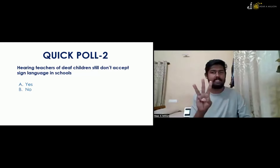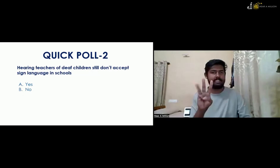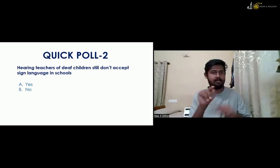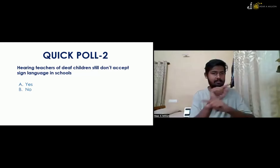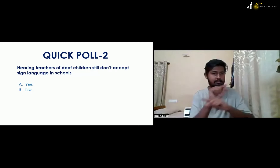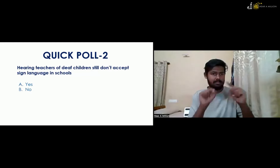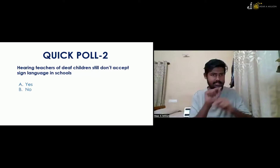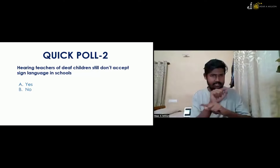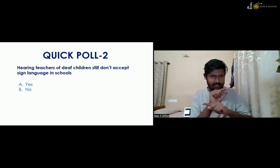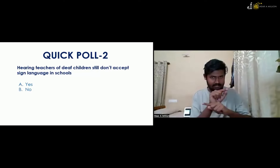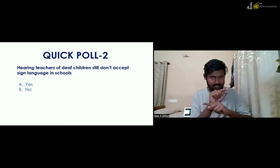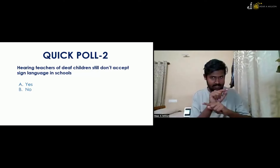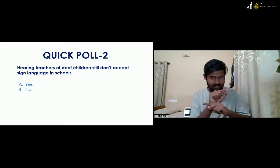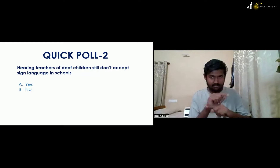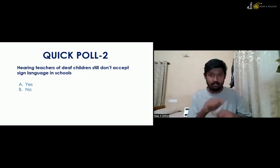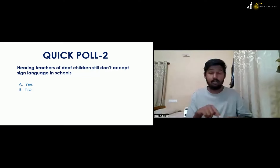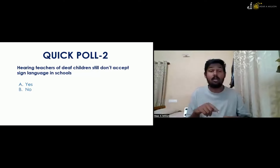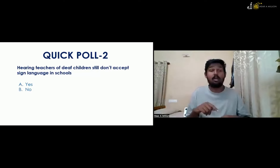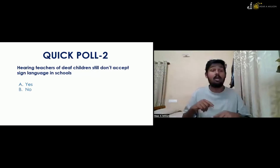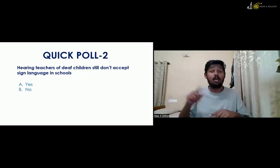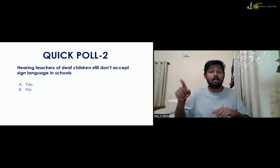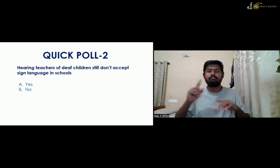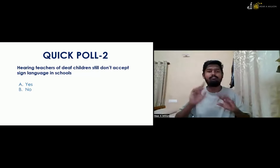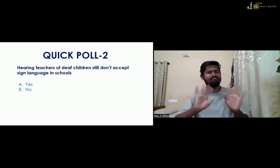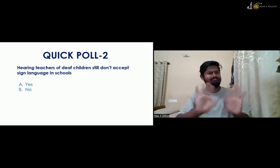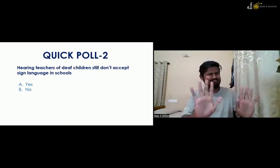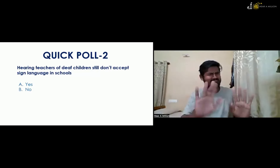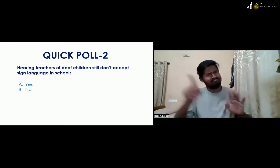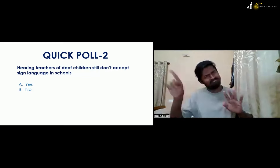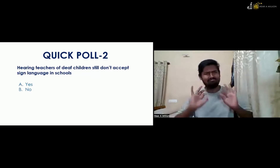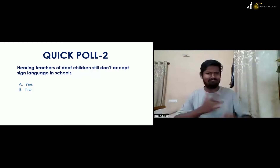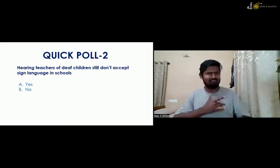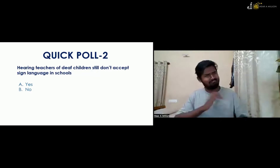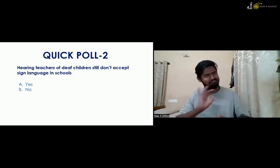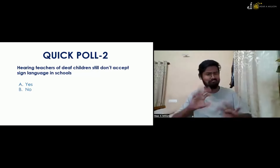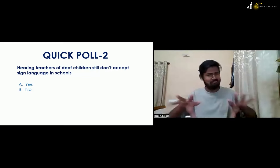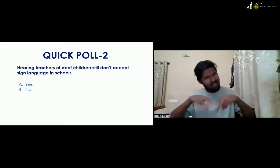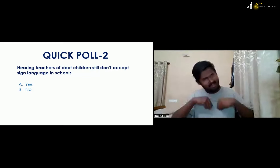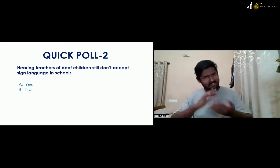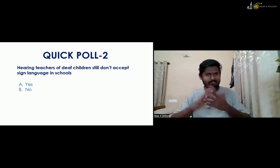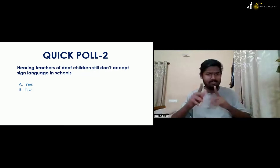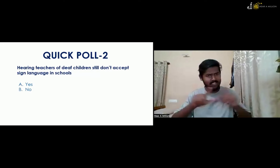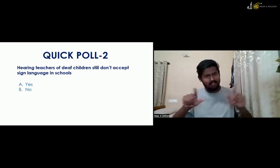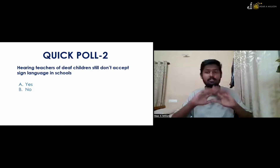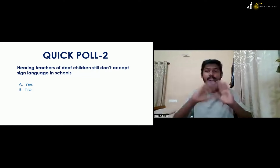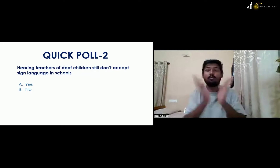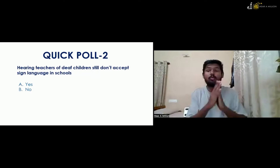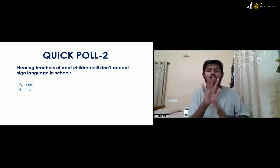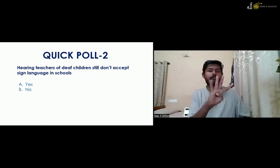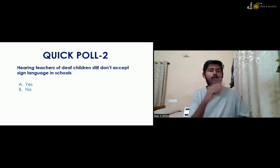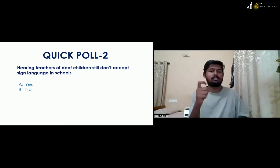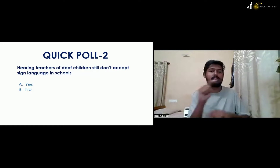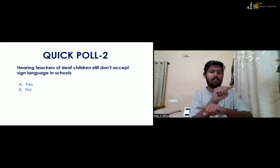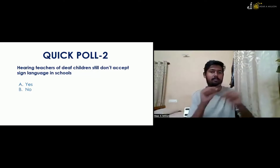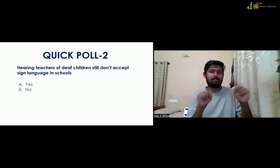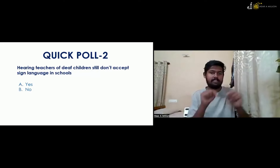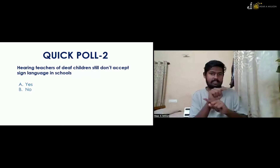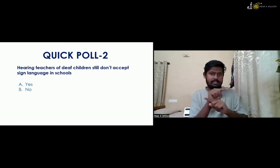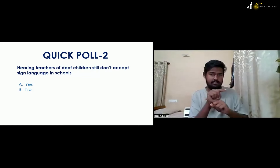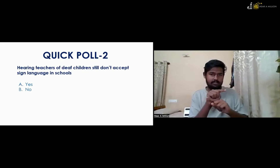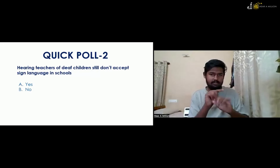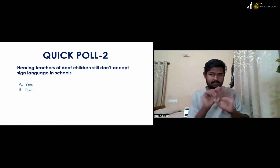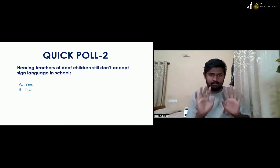who are not ready to accept, for that people have answered yes, that means that teachers are there who are not ready to